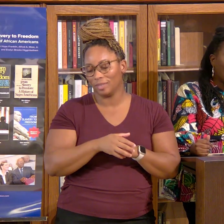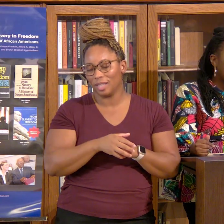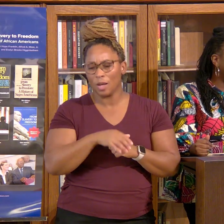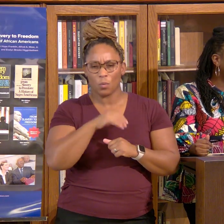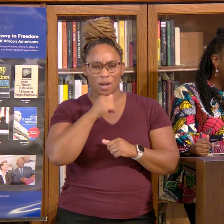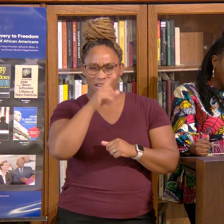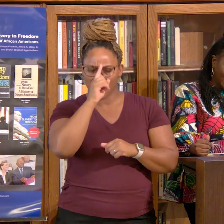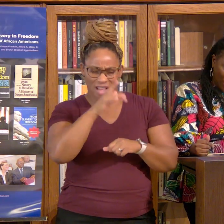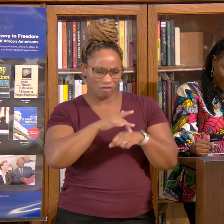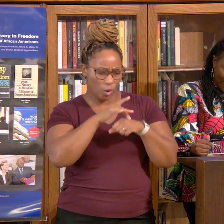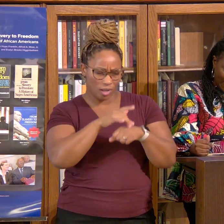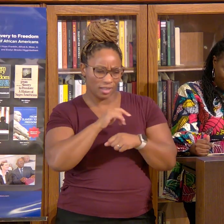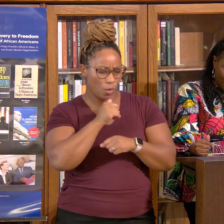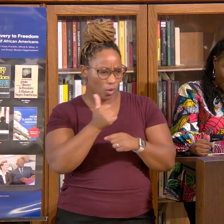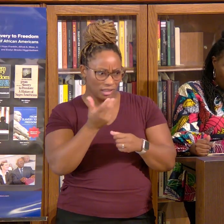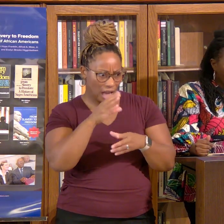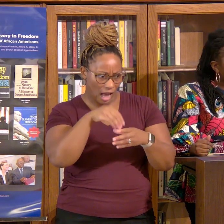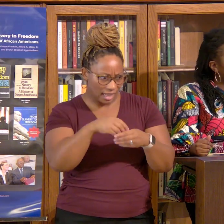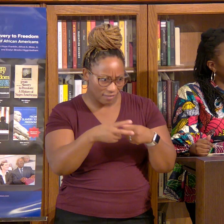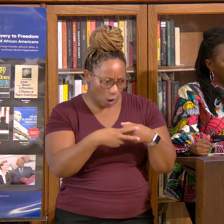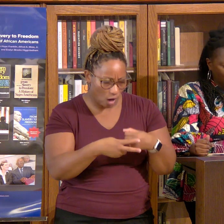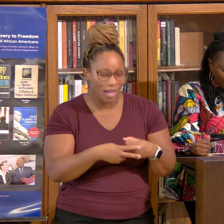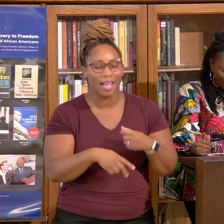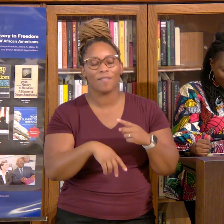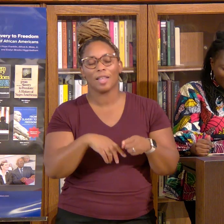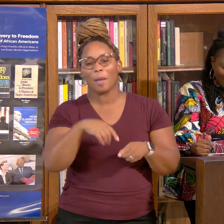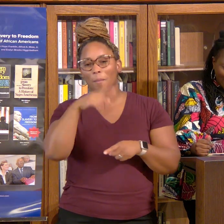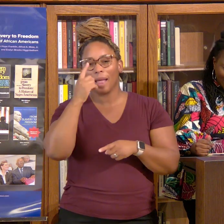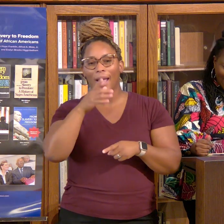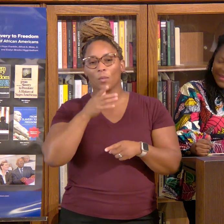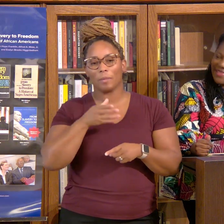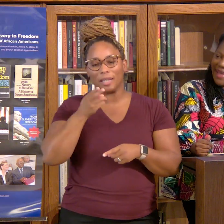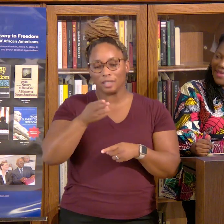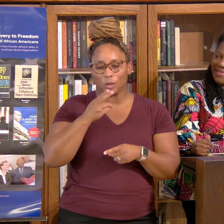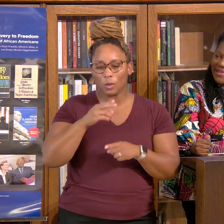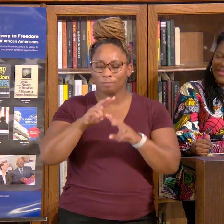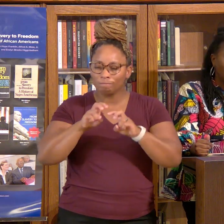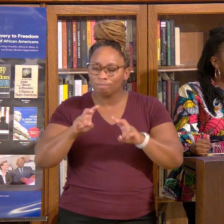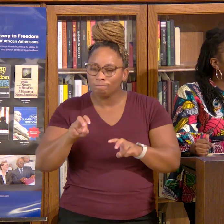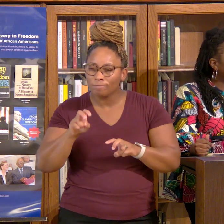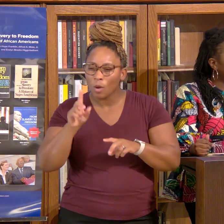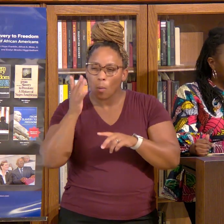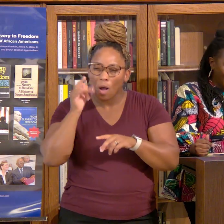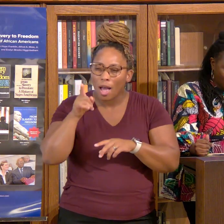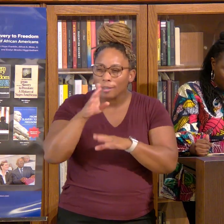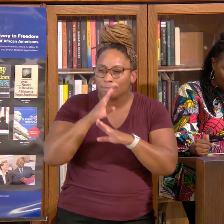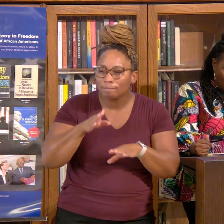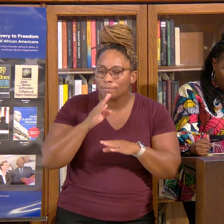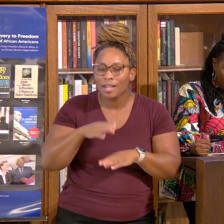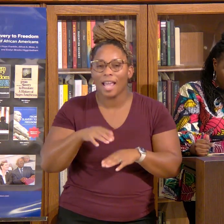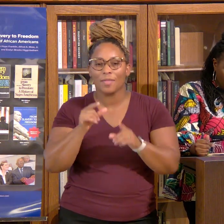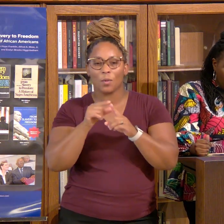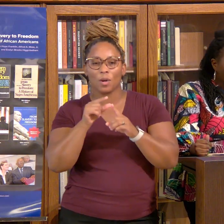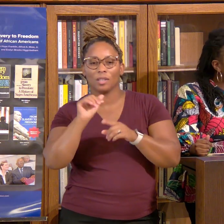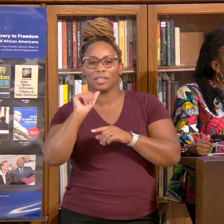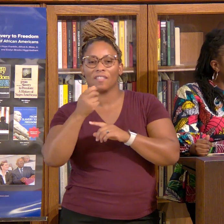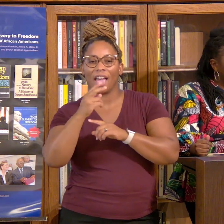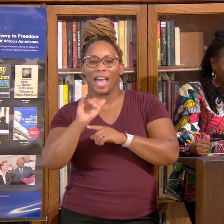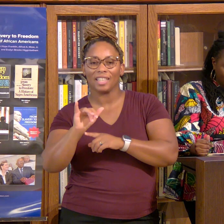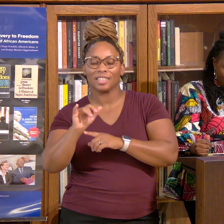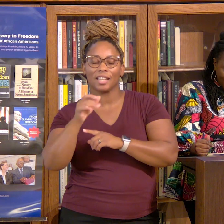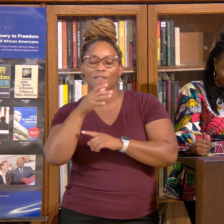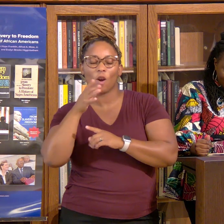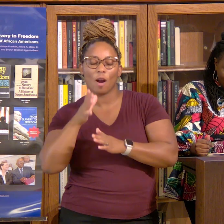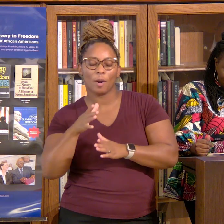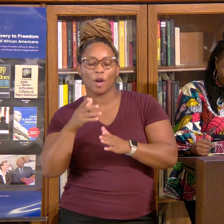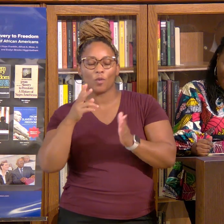fixated on what is not in the archive black women historians are interrogating silences and in the words of Ashley farmer reading